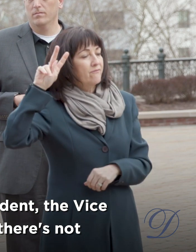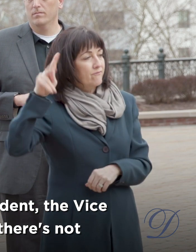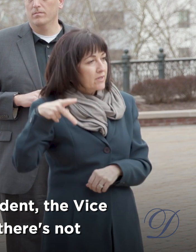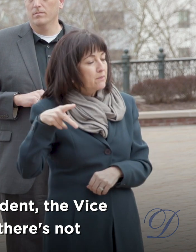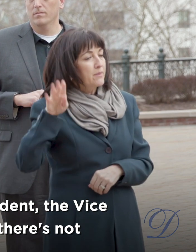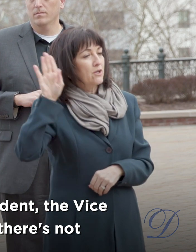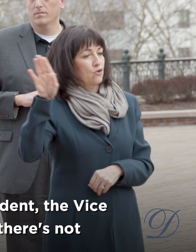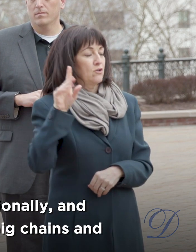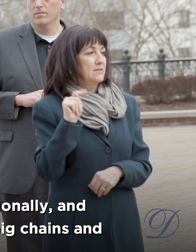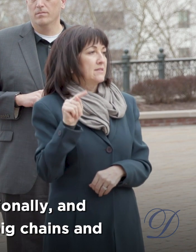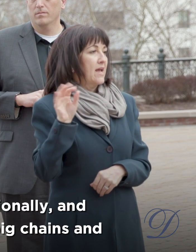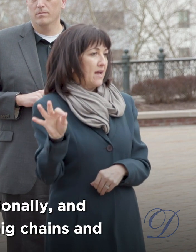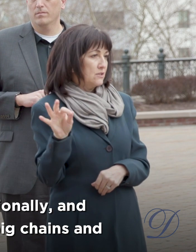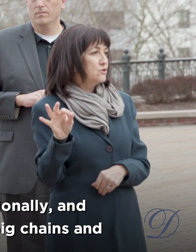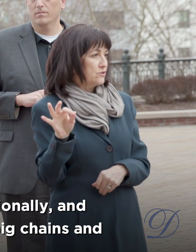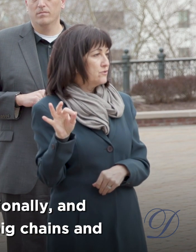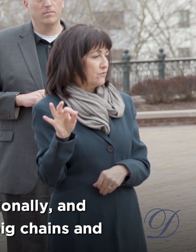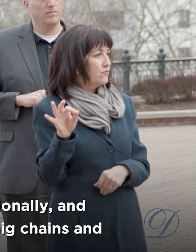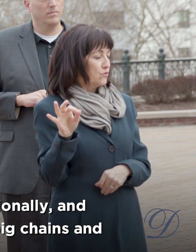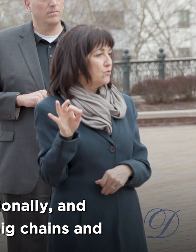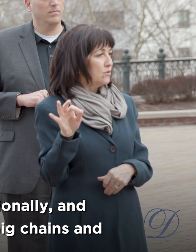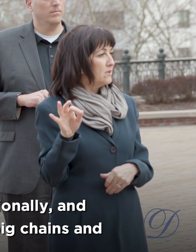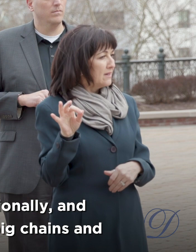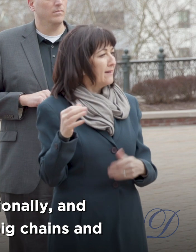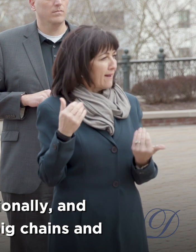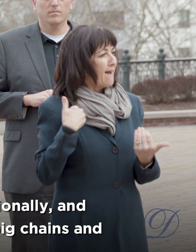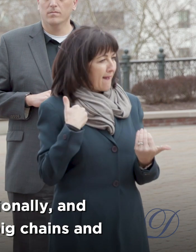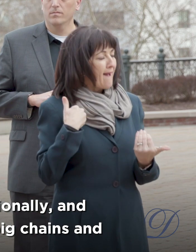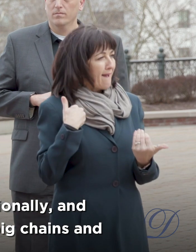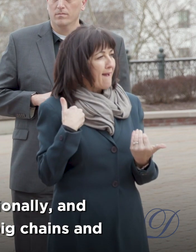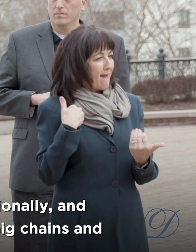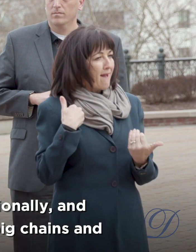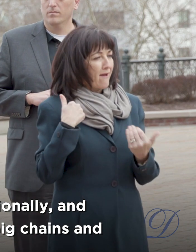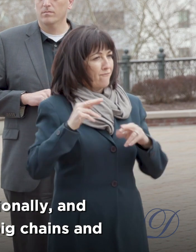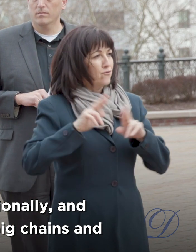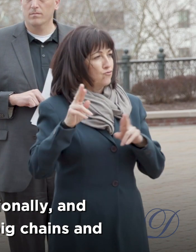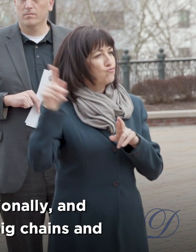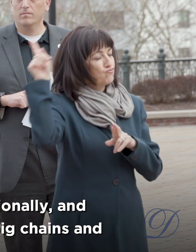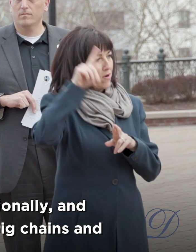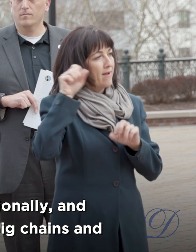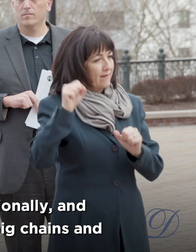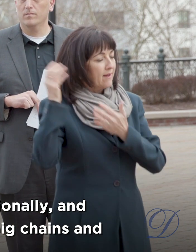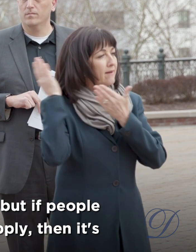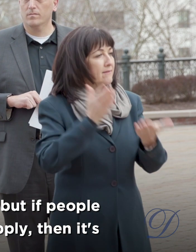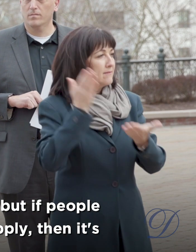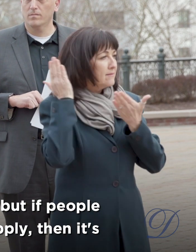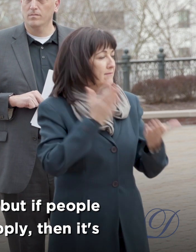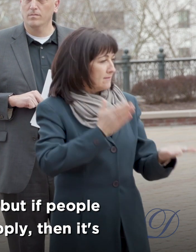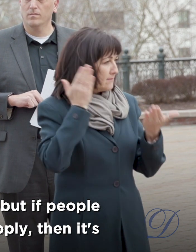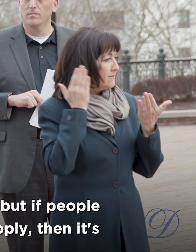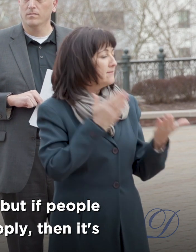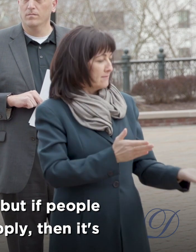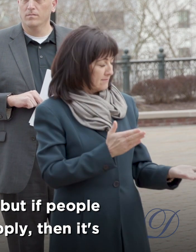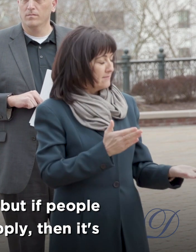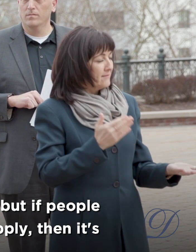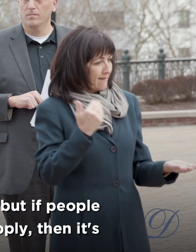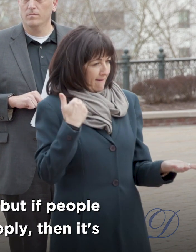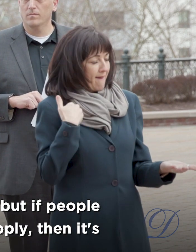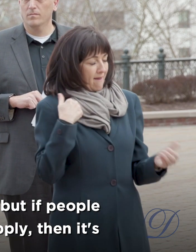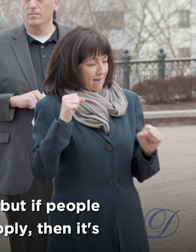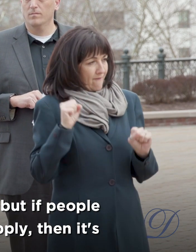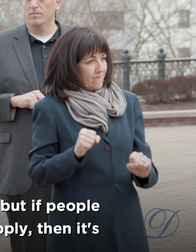task force is there's not a shortage of these things nationally, and they've been meeting with the big chains and the grocery stores